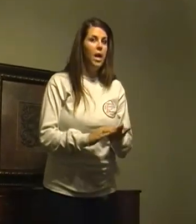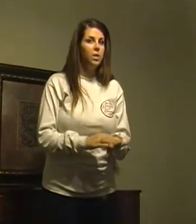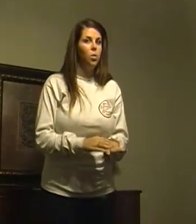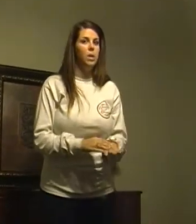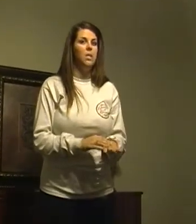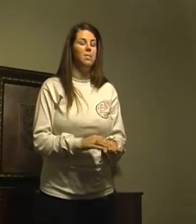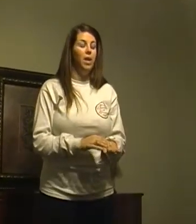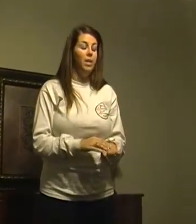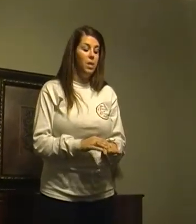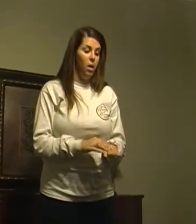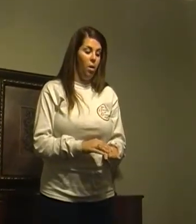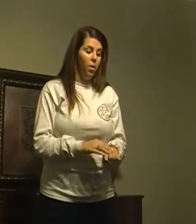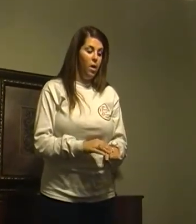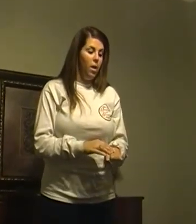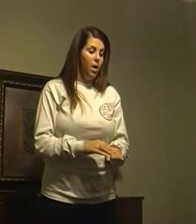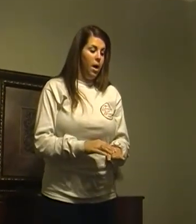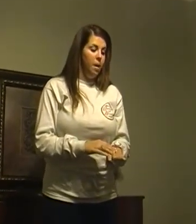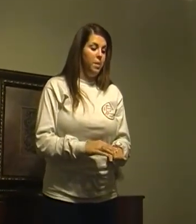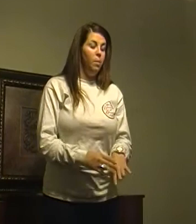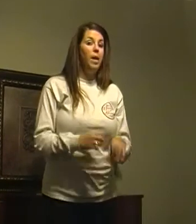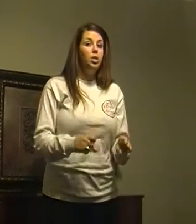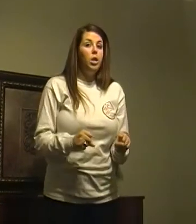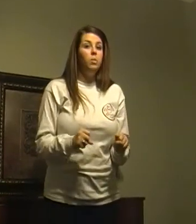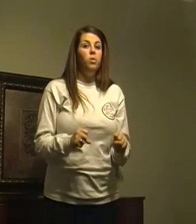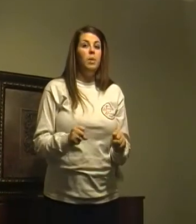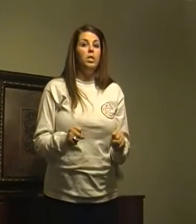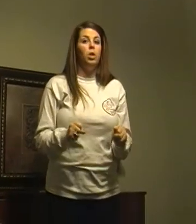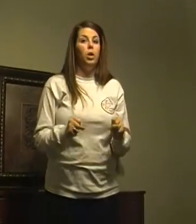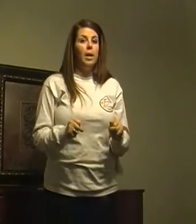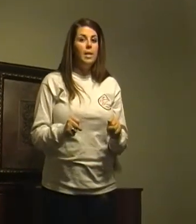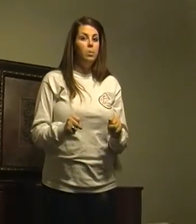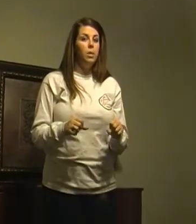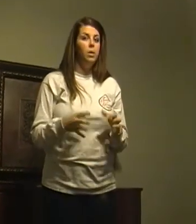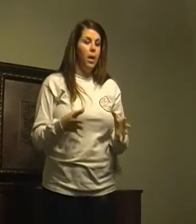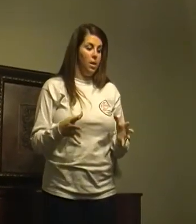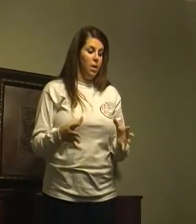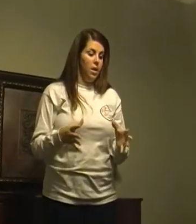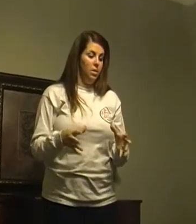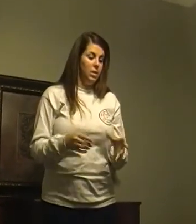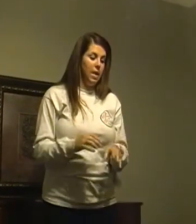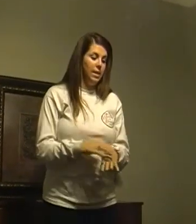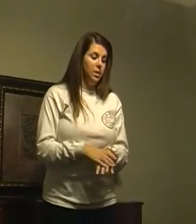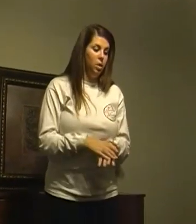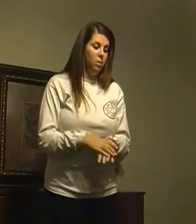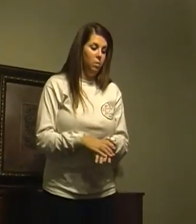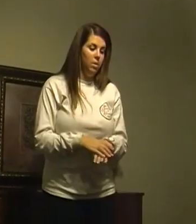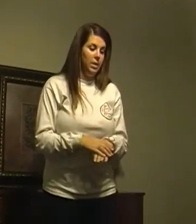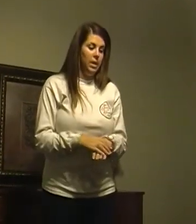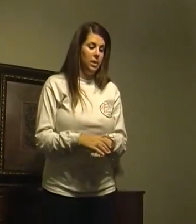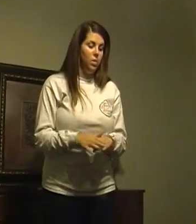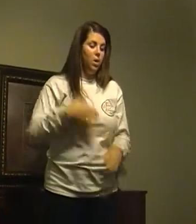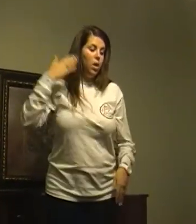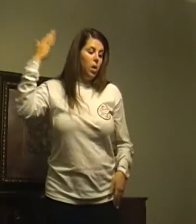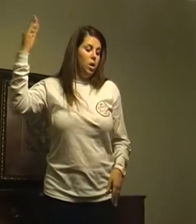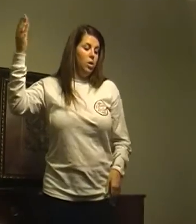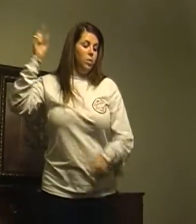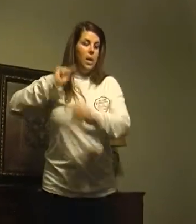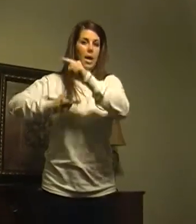last chorus, it's very slow. So make sure your movements are crisp and that you stay in tune with the music. So you